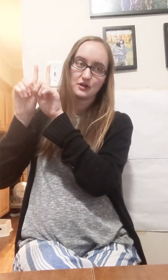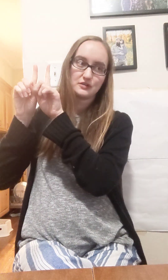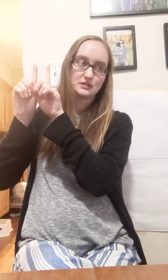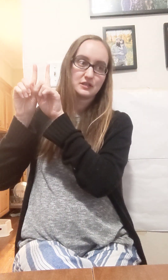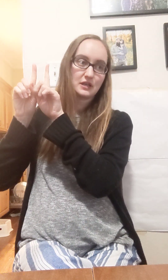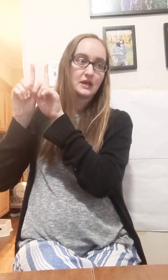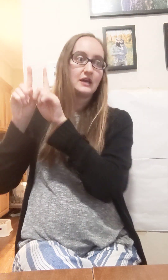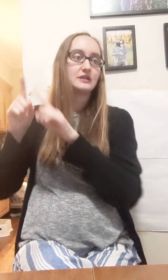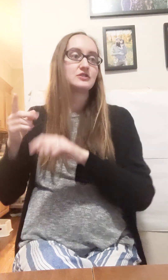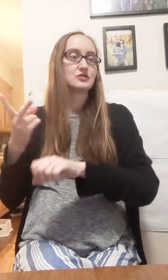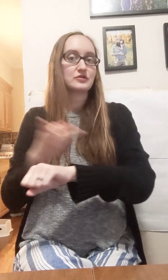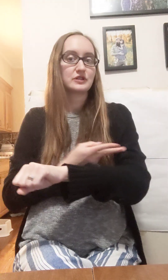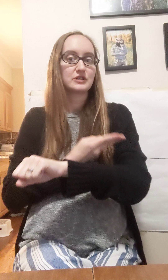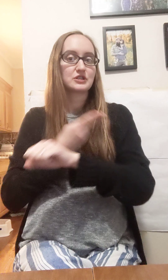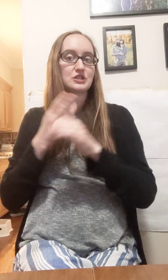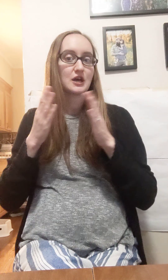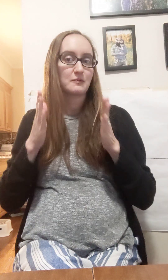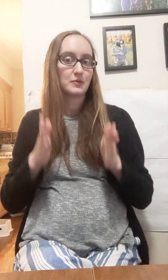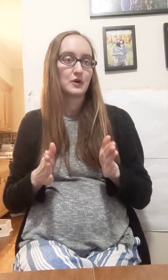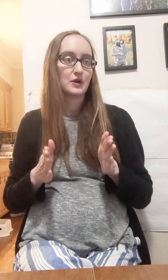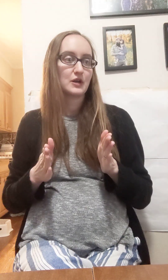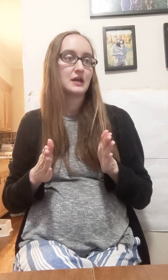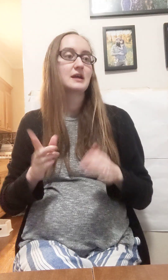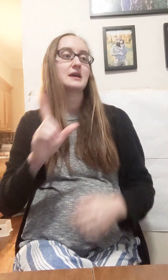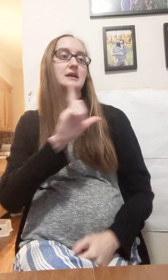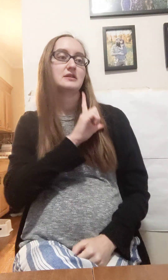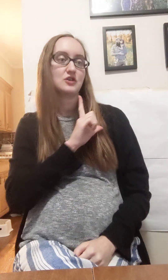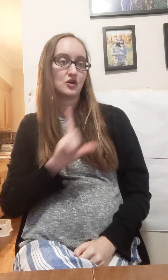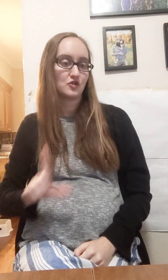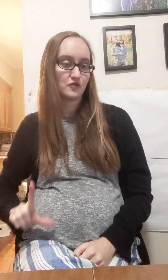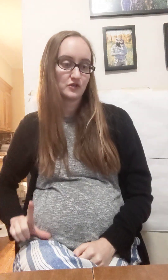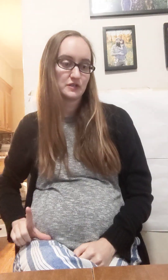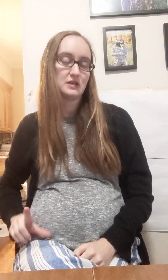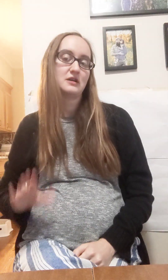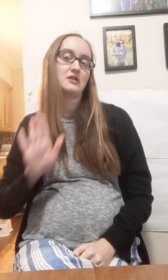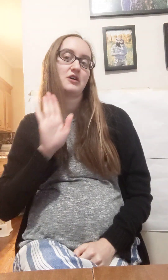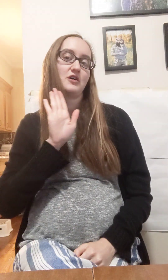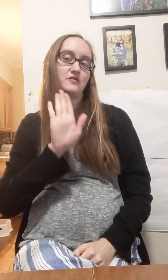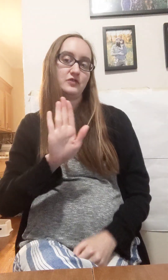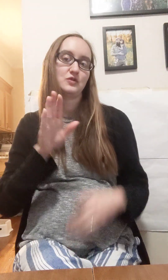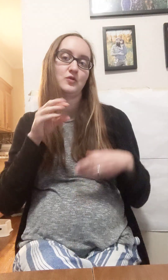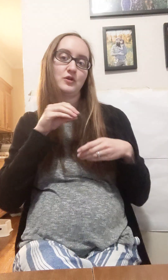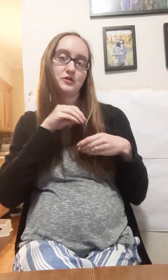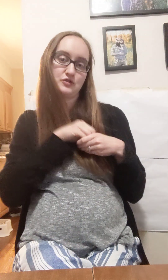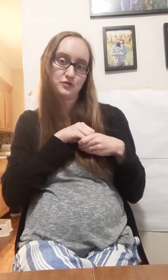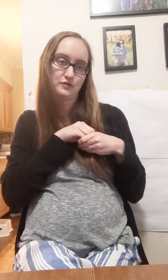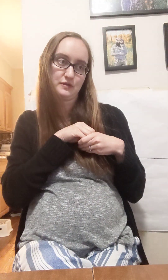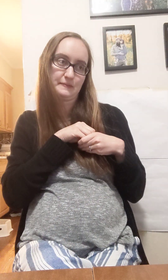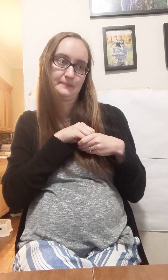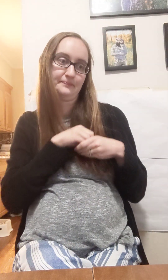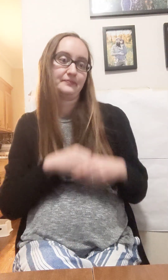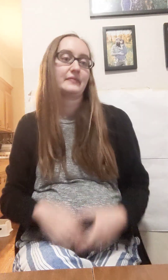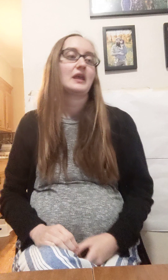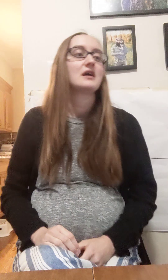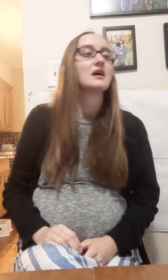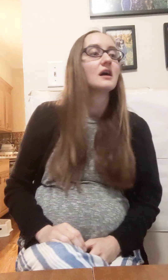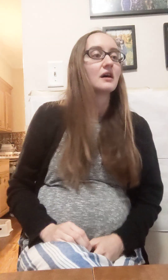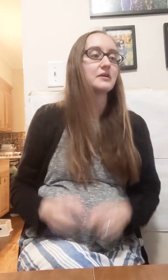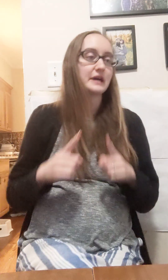returned to the shepherd and overseer of your souls. Okay,